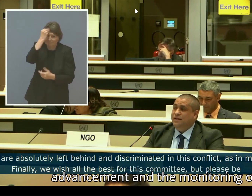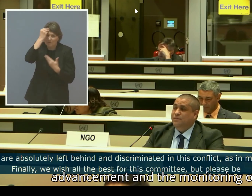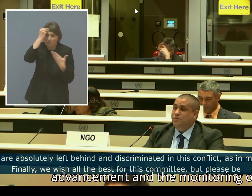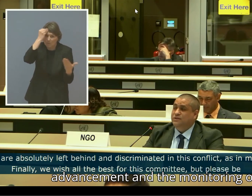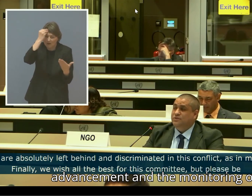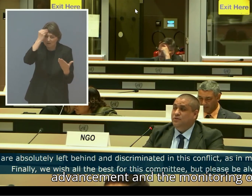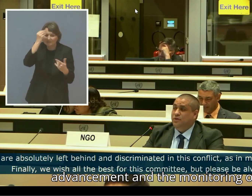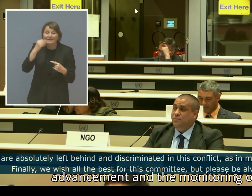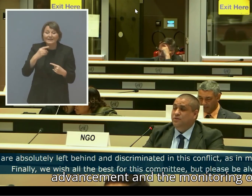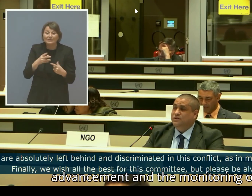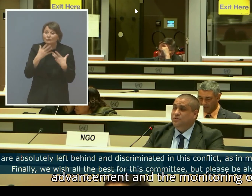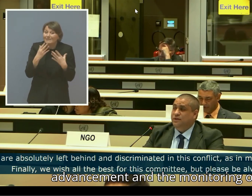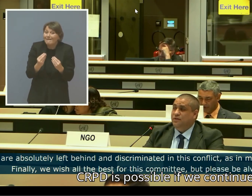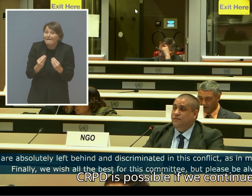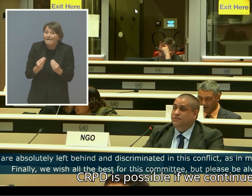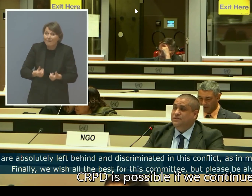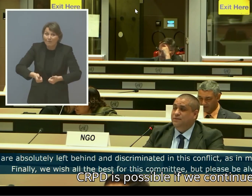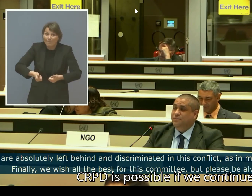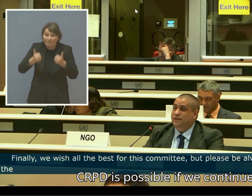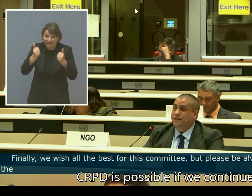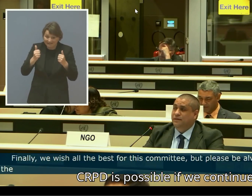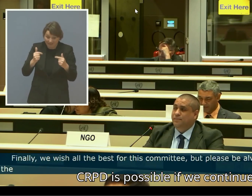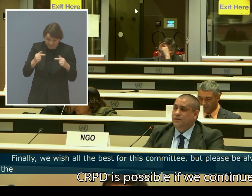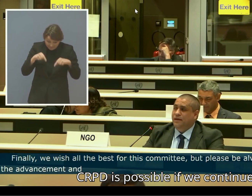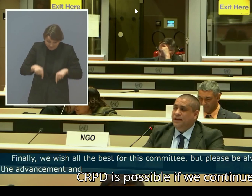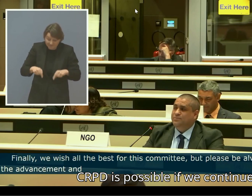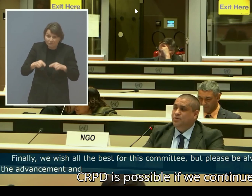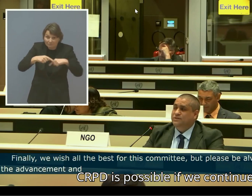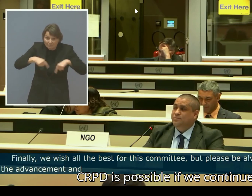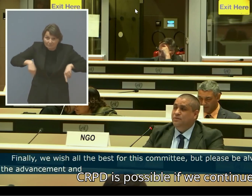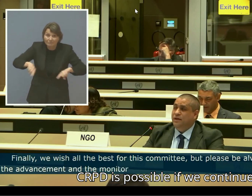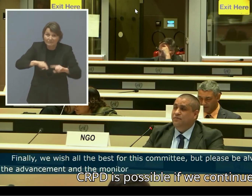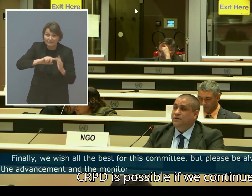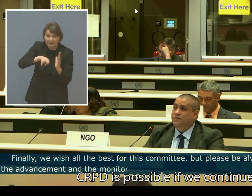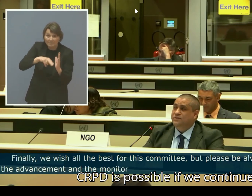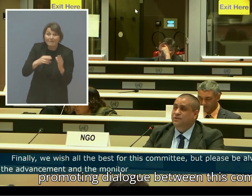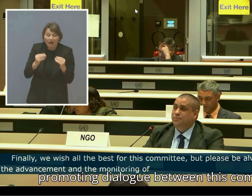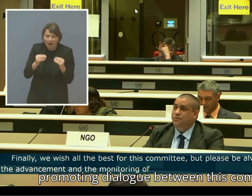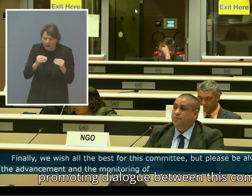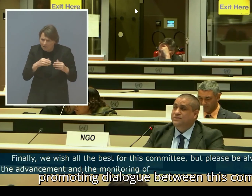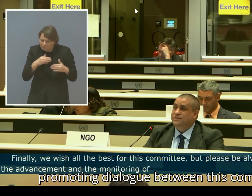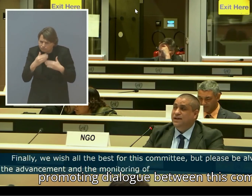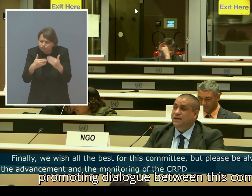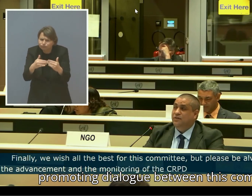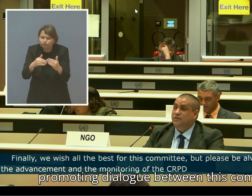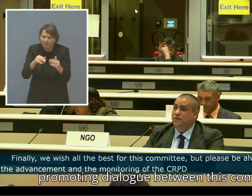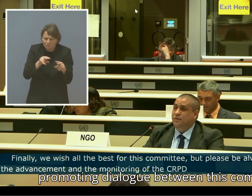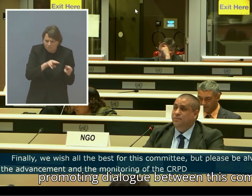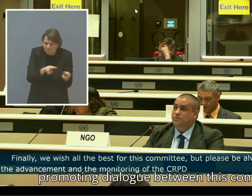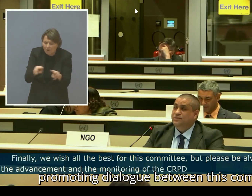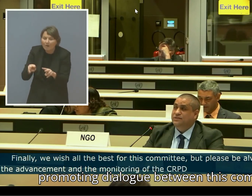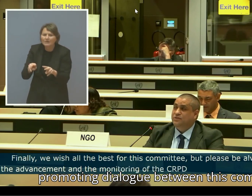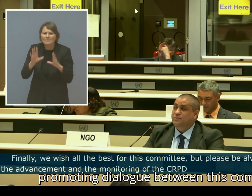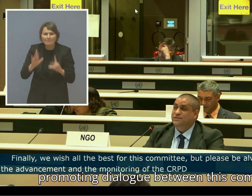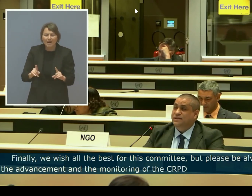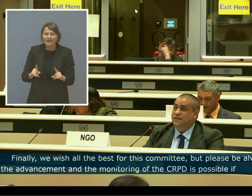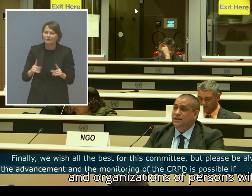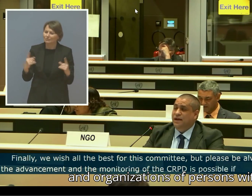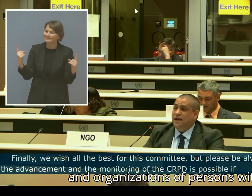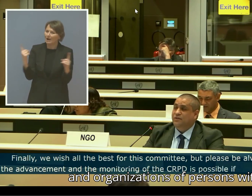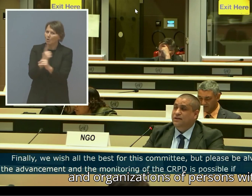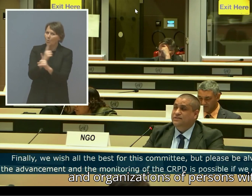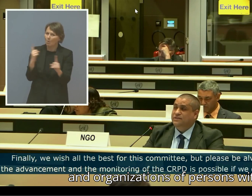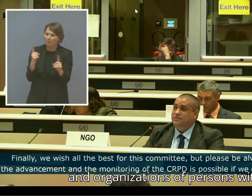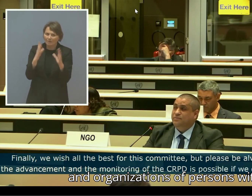and the monitoring of the CRPD is possible if we continue promoting dialogue between this committee